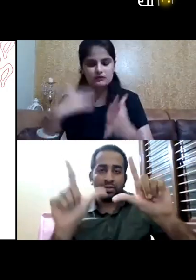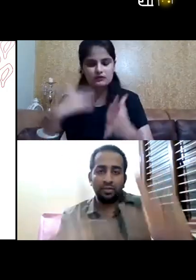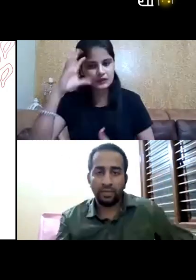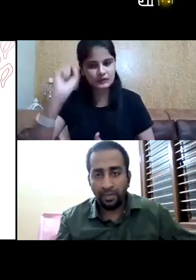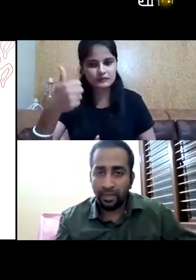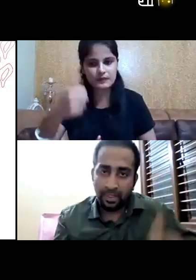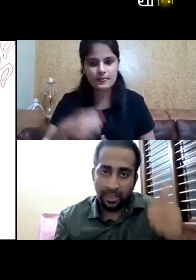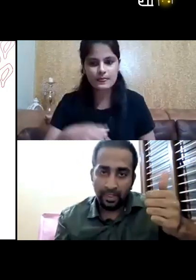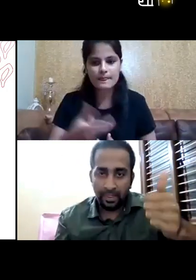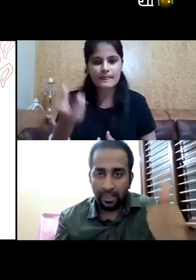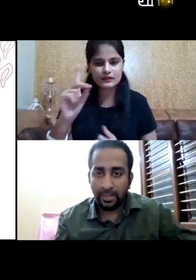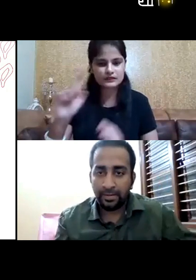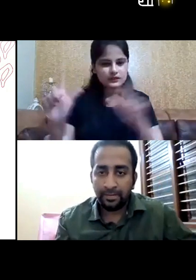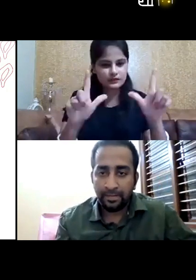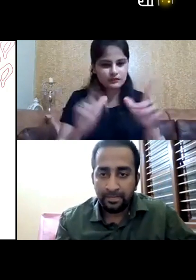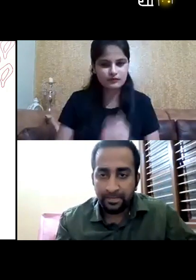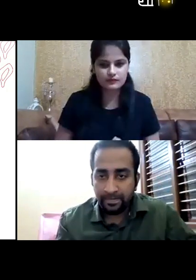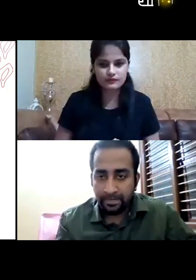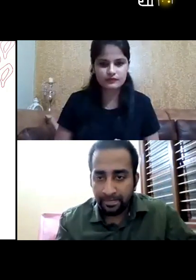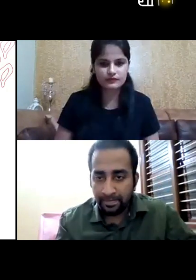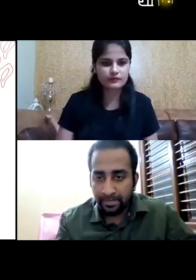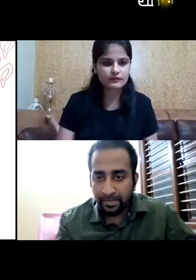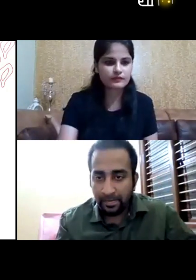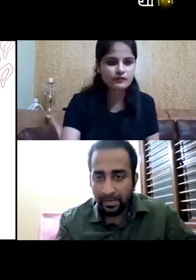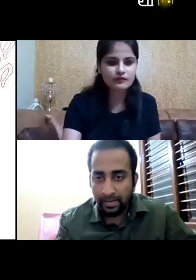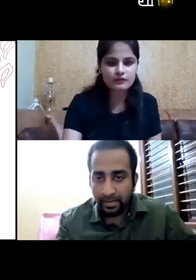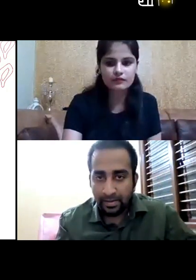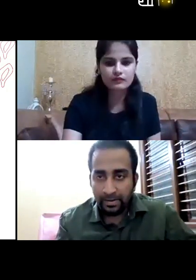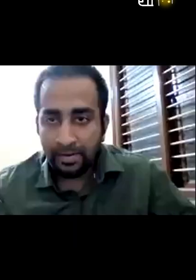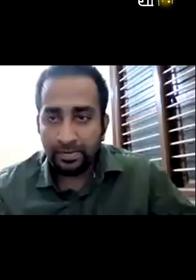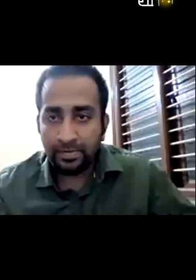Maybe we can turn the PPT off and then get it back again.